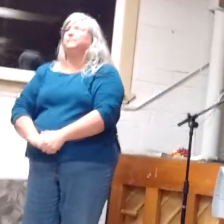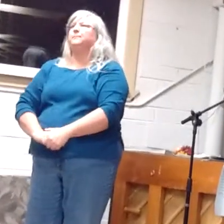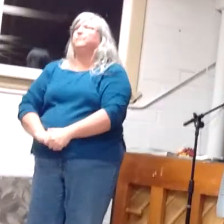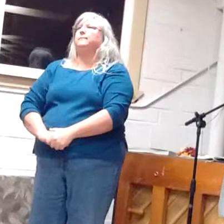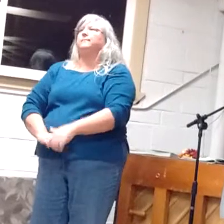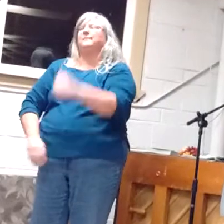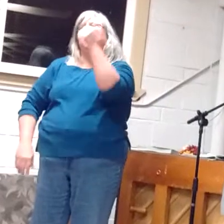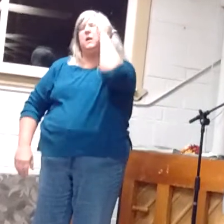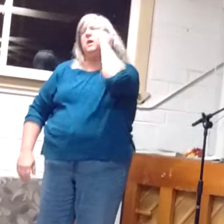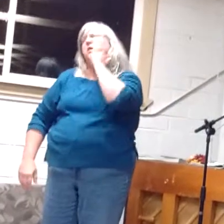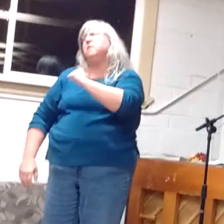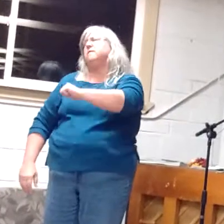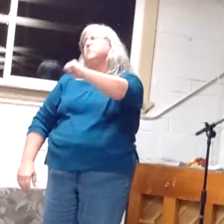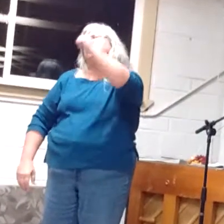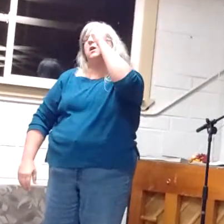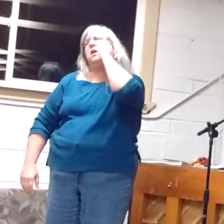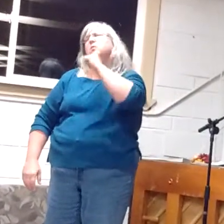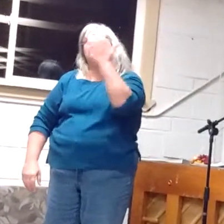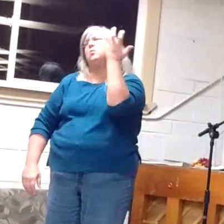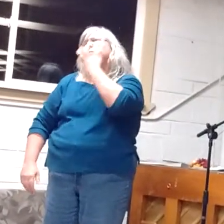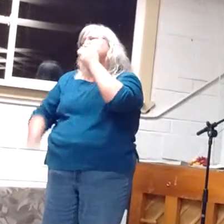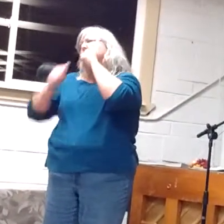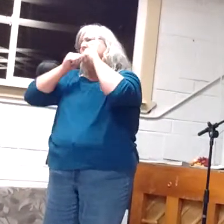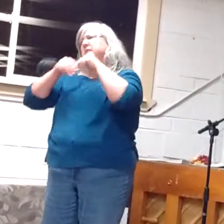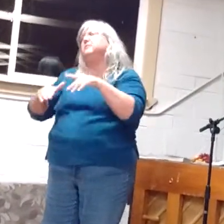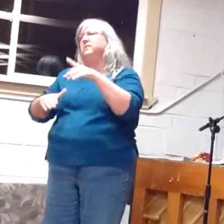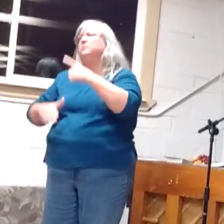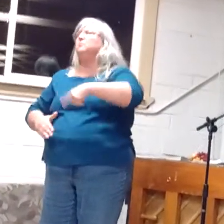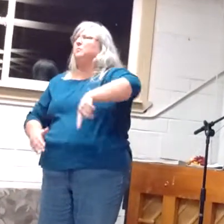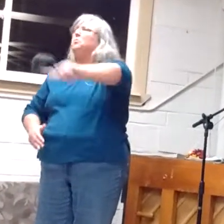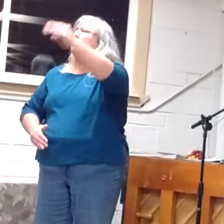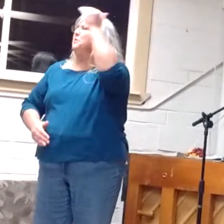Every day is a blessing. We all know that it's true.